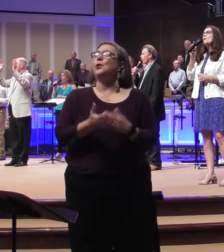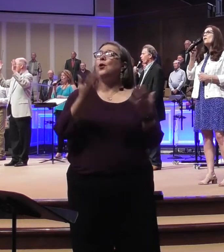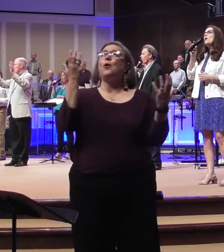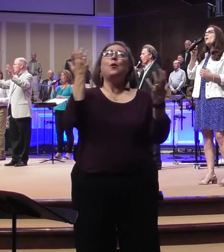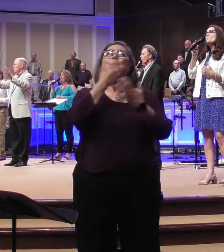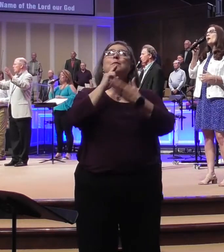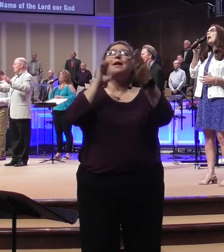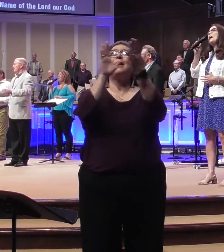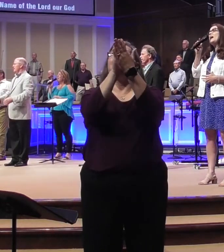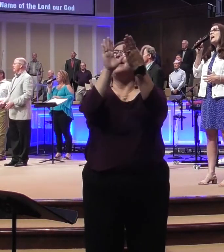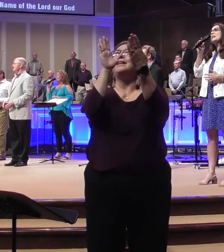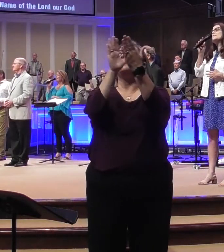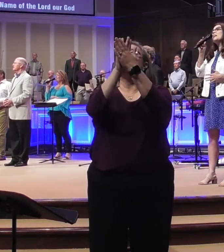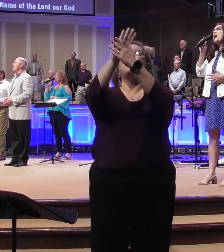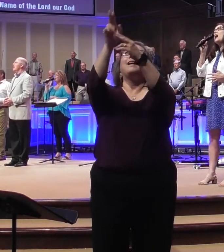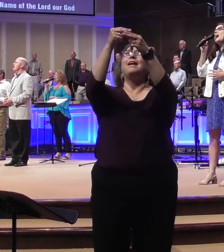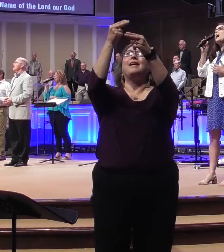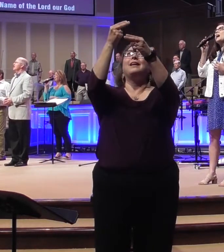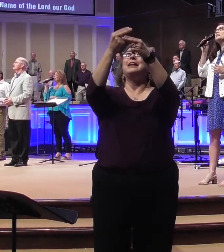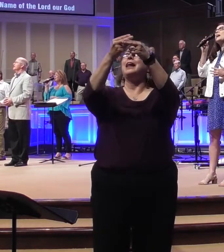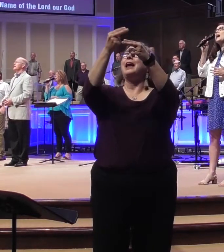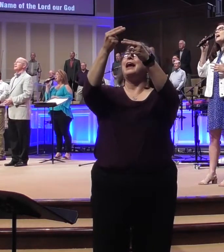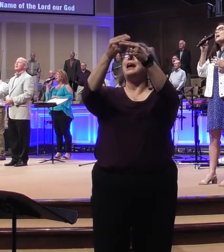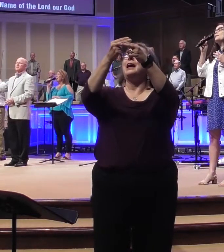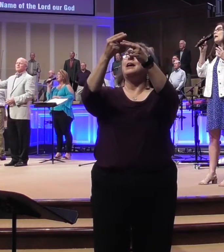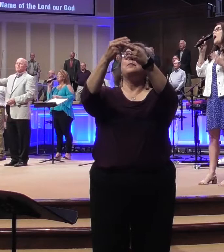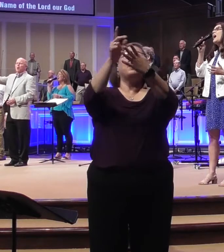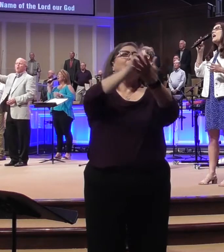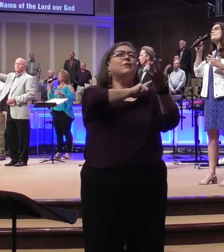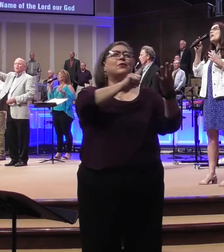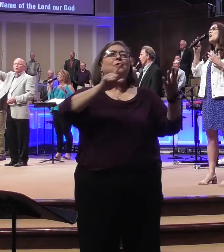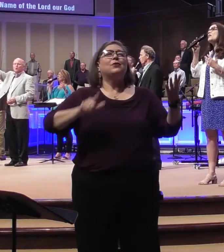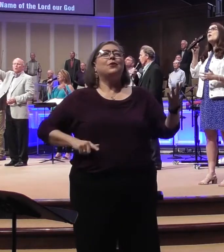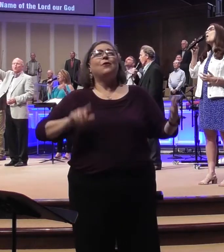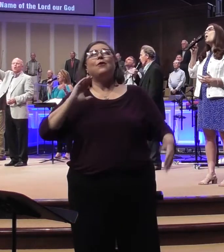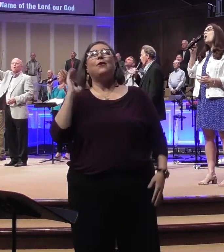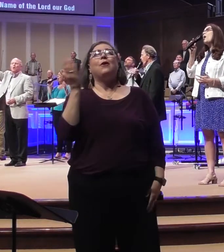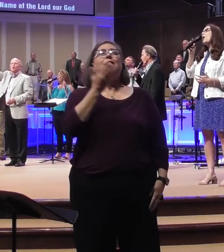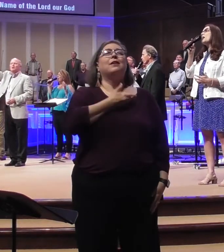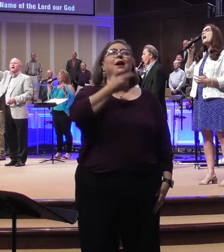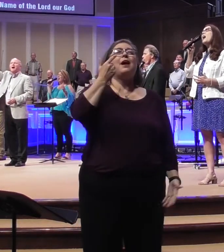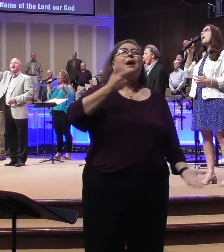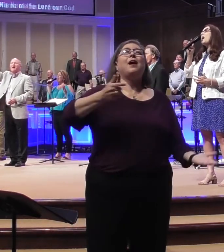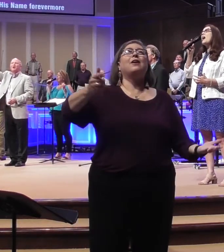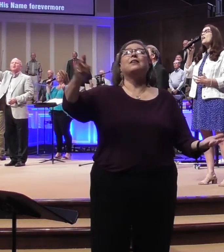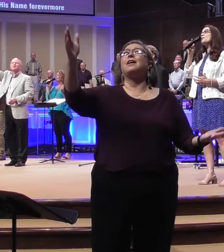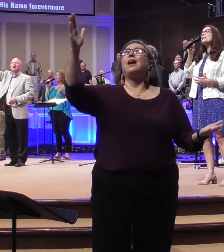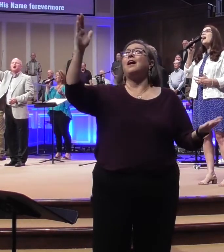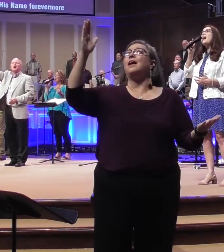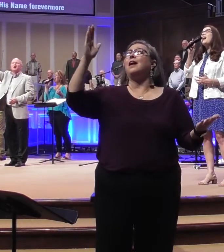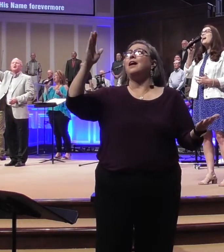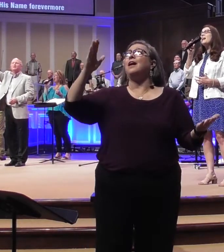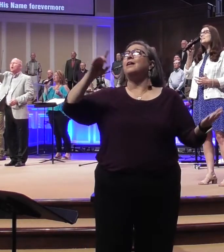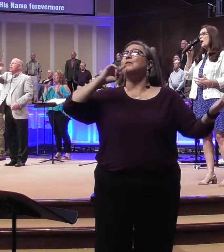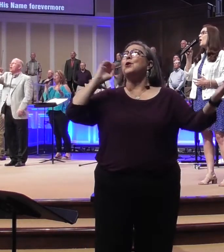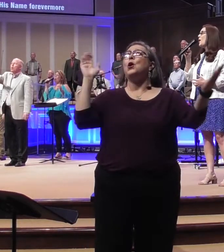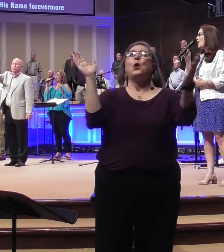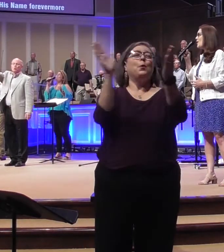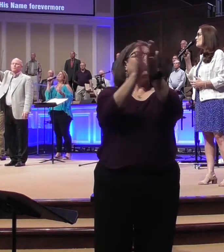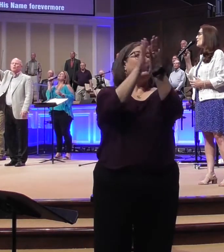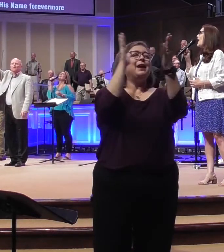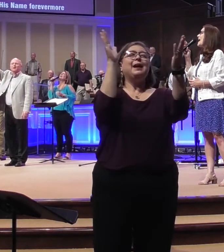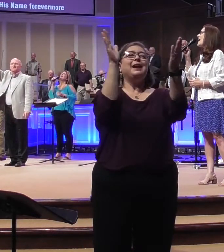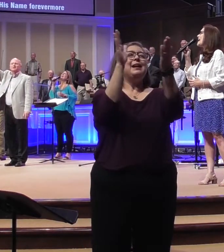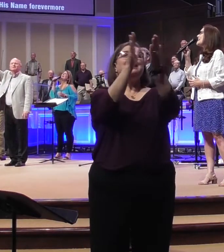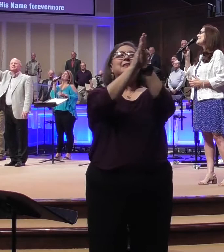Oh, praise the name of the Lord our God.